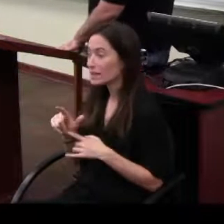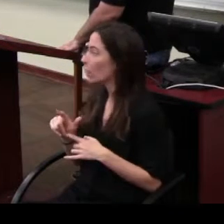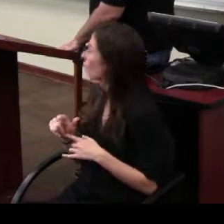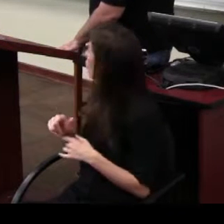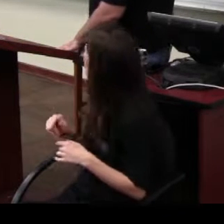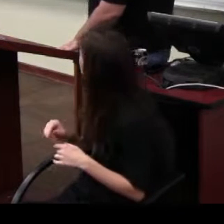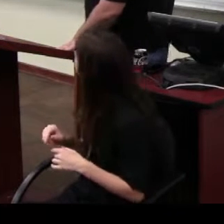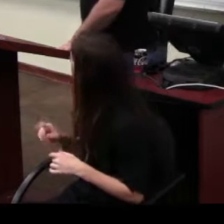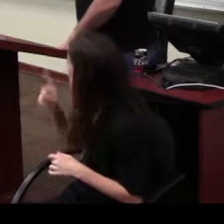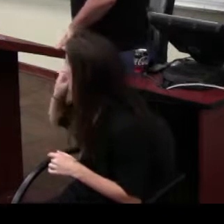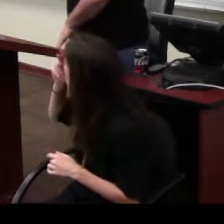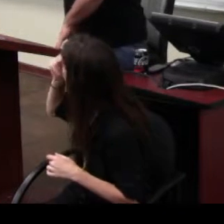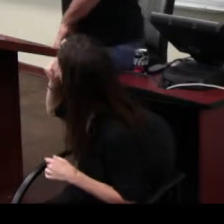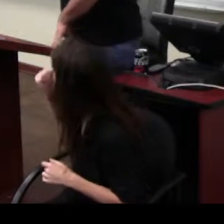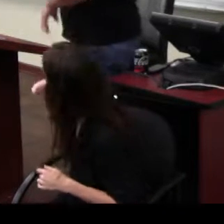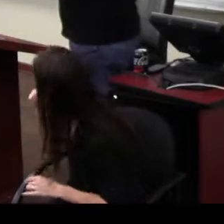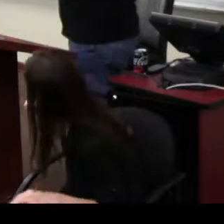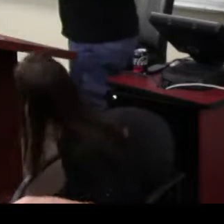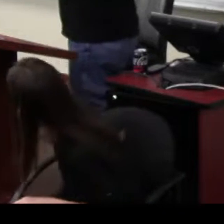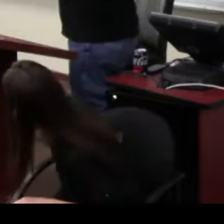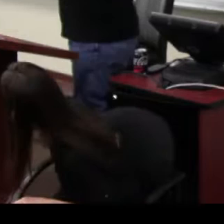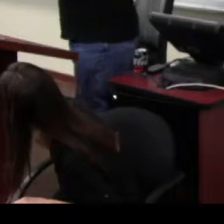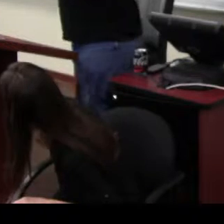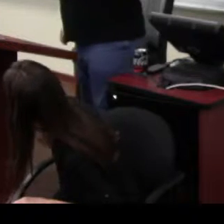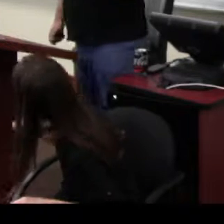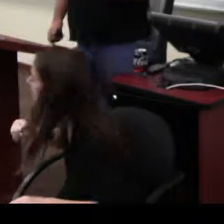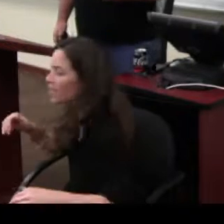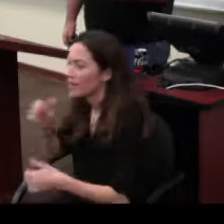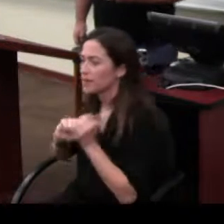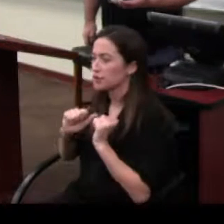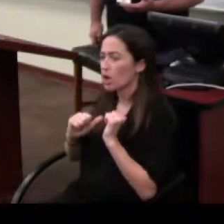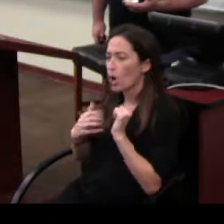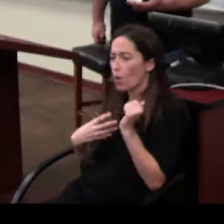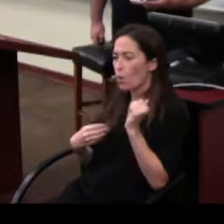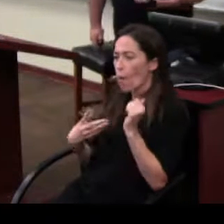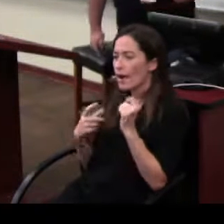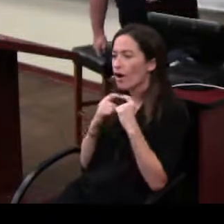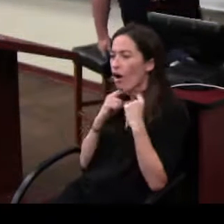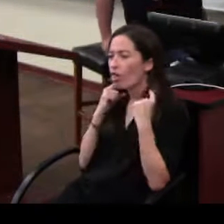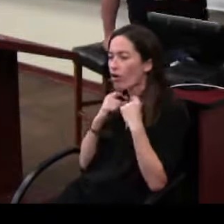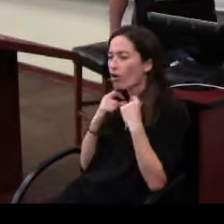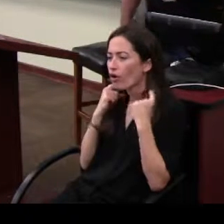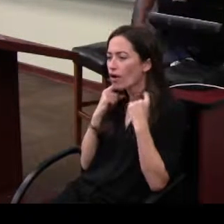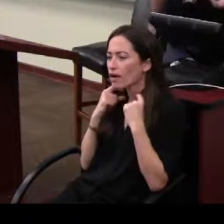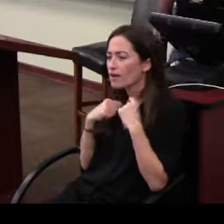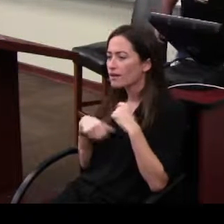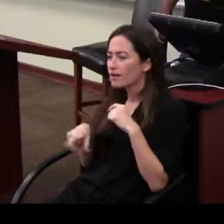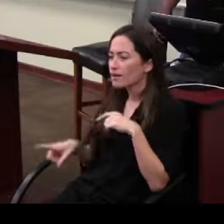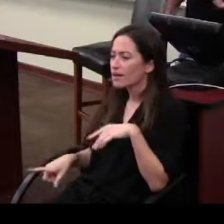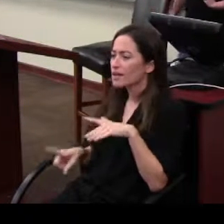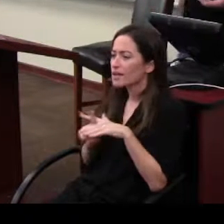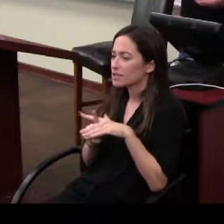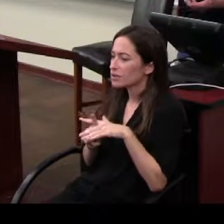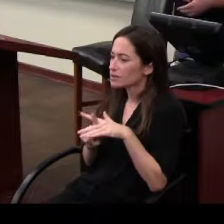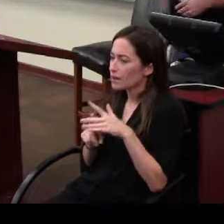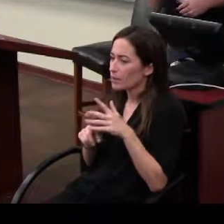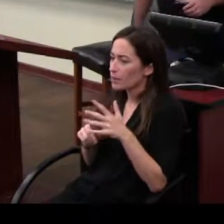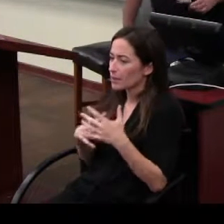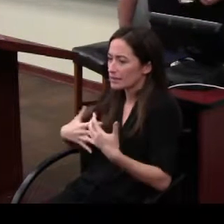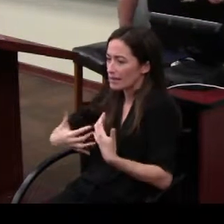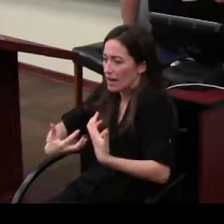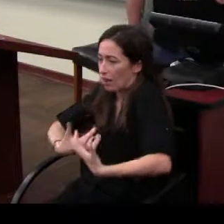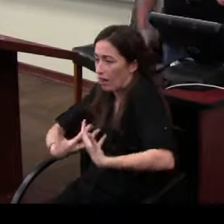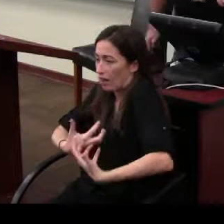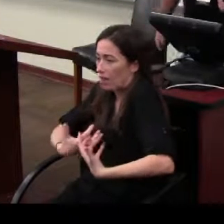I thought this was pretty funny. From the show White Collar, he's trying to get into this thing, right? So he shows up, he's like, I ran out of hands, he's got all this